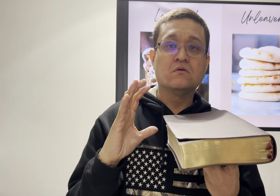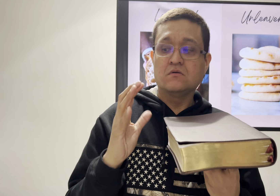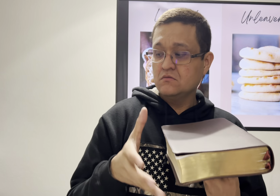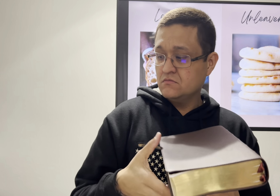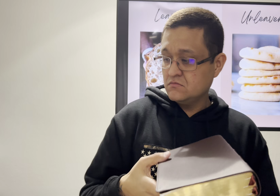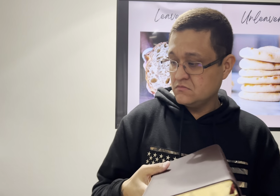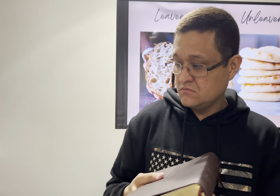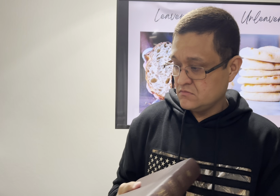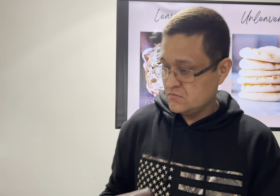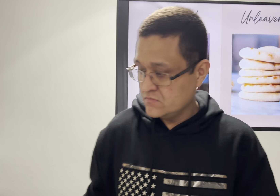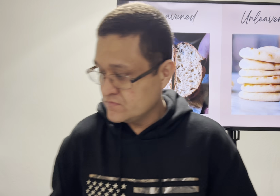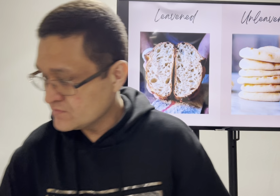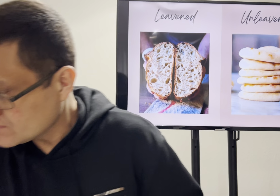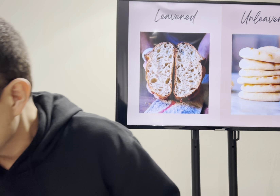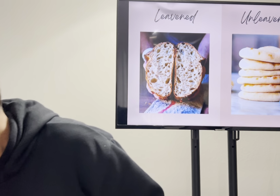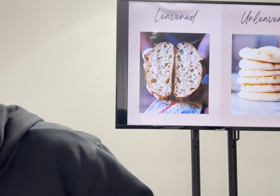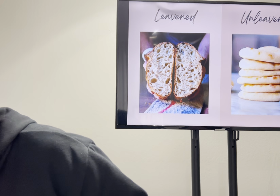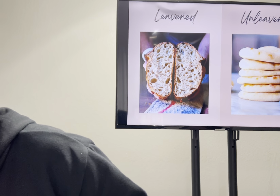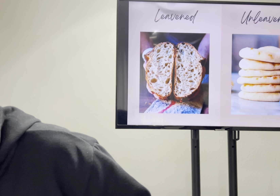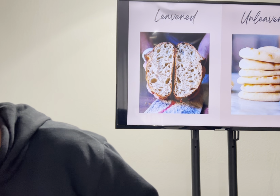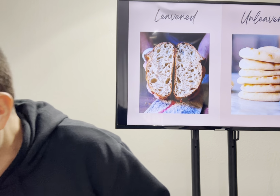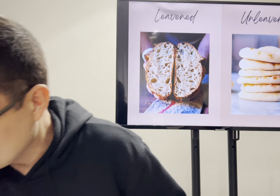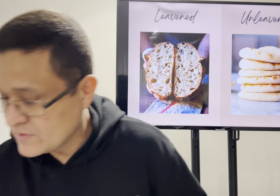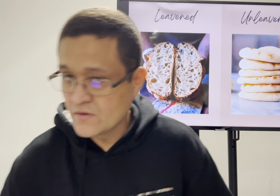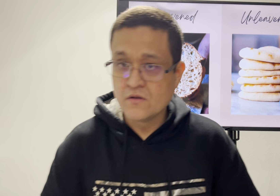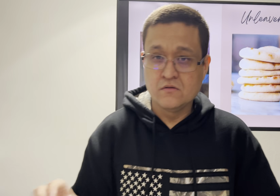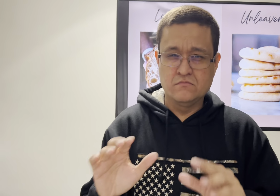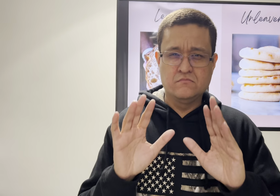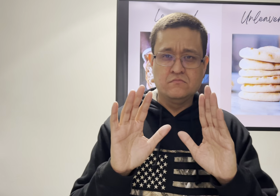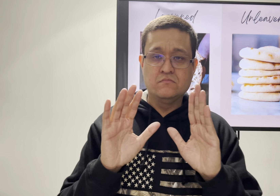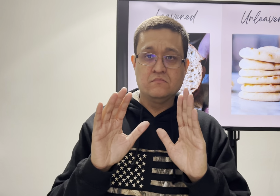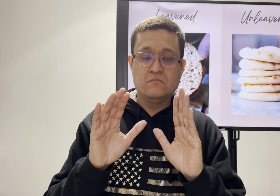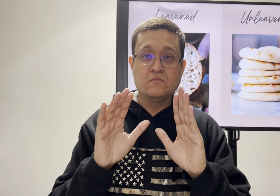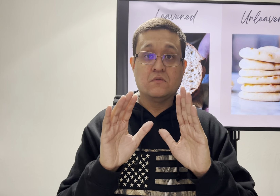And when people add things to it or change it, then it becomes leavened.